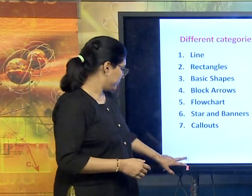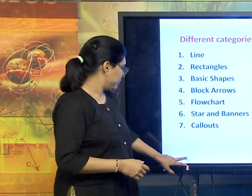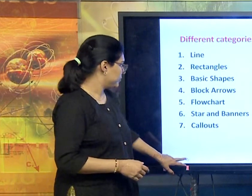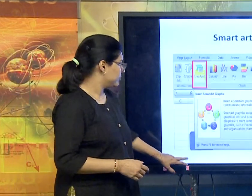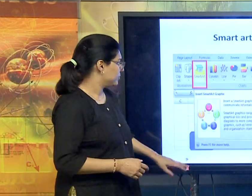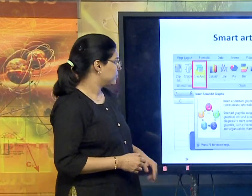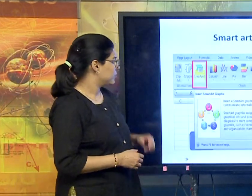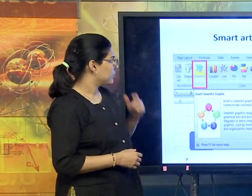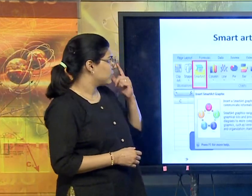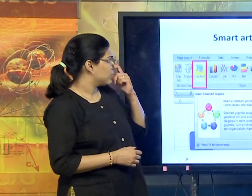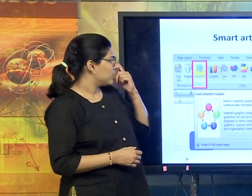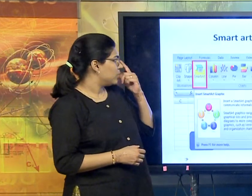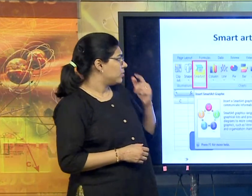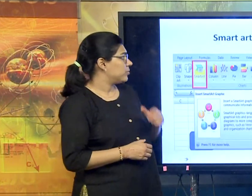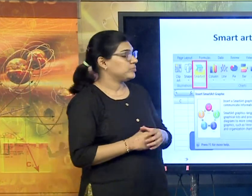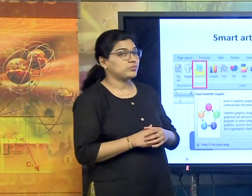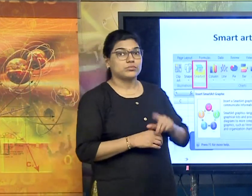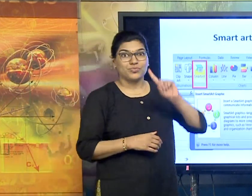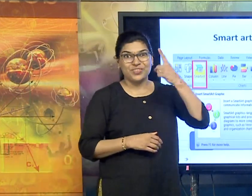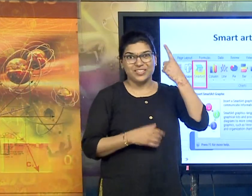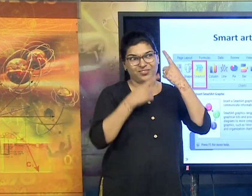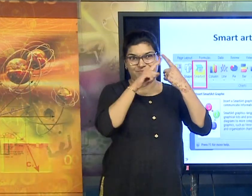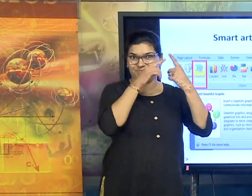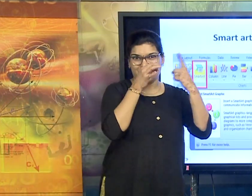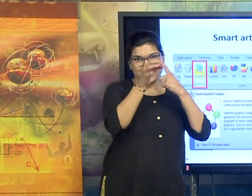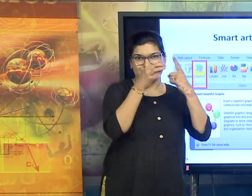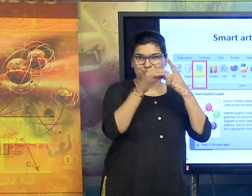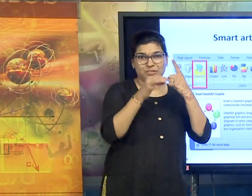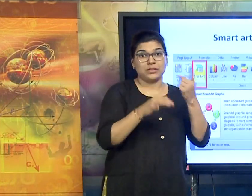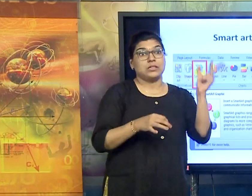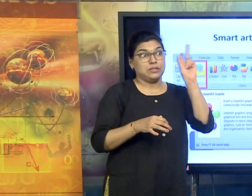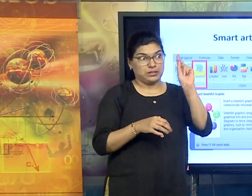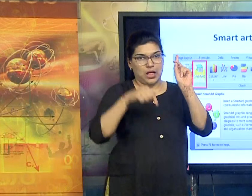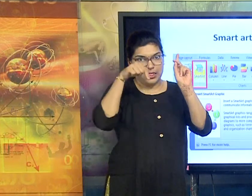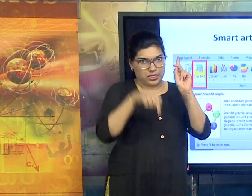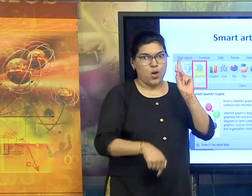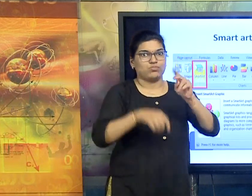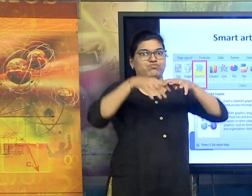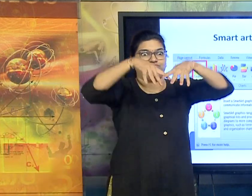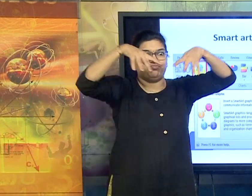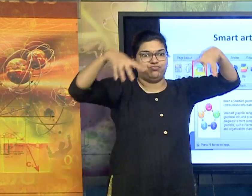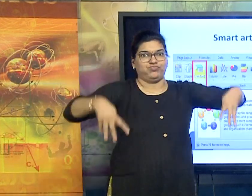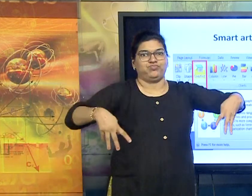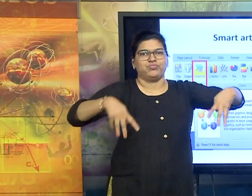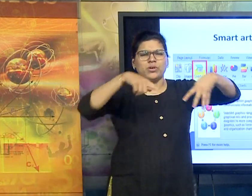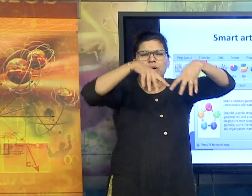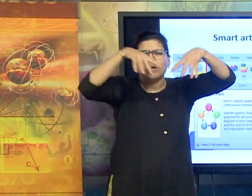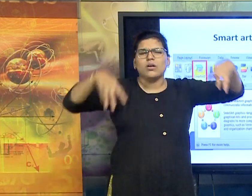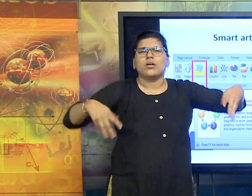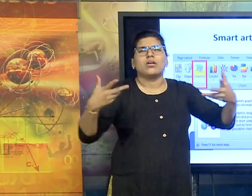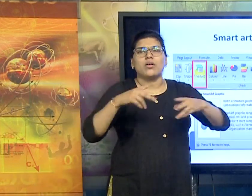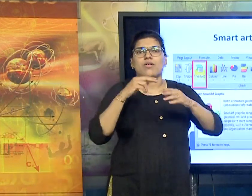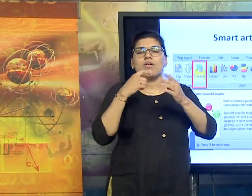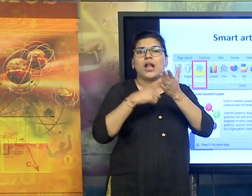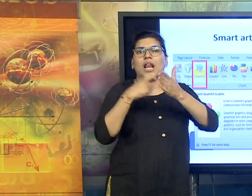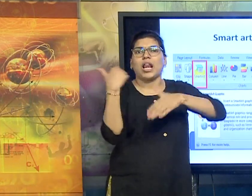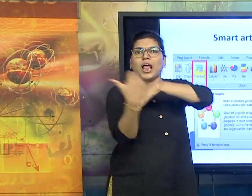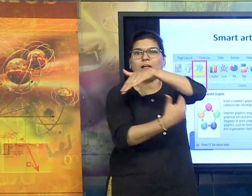are the auto shapes. Now there is